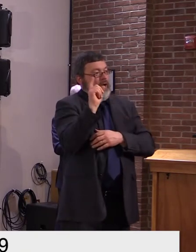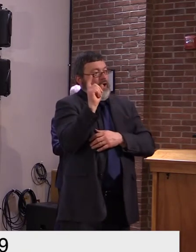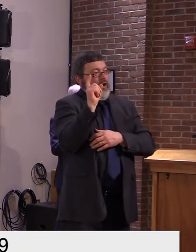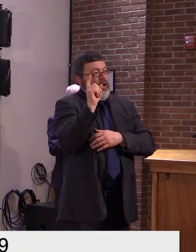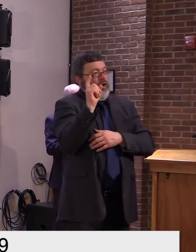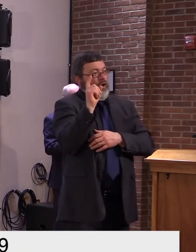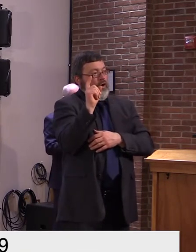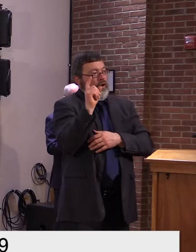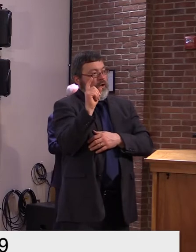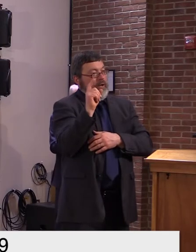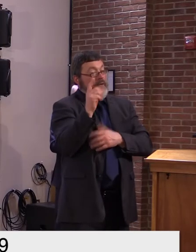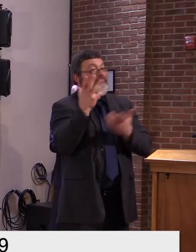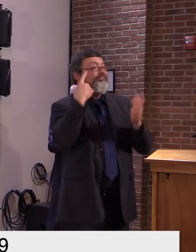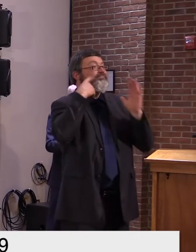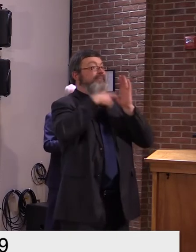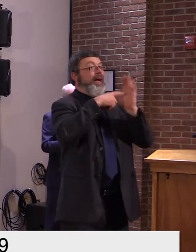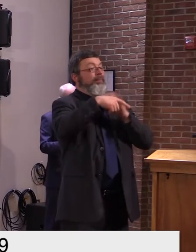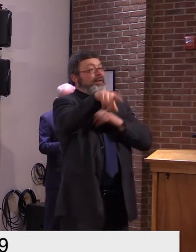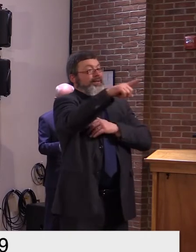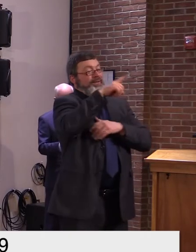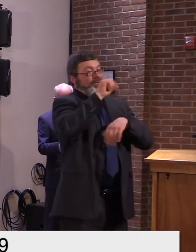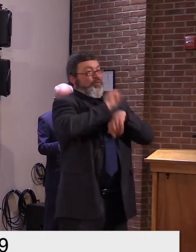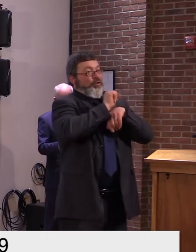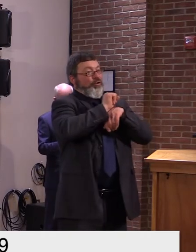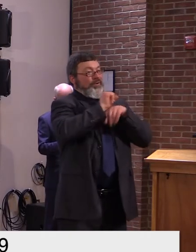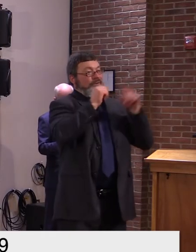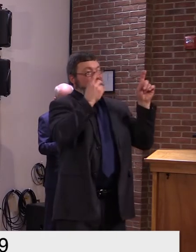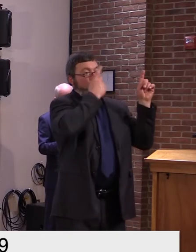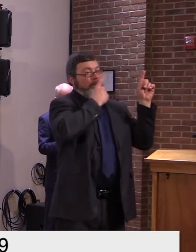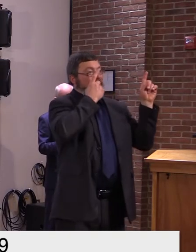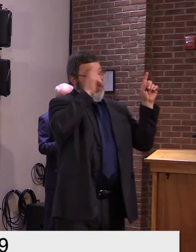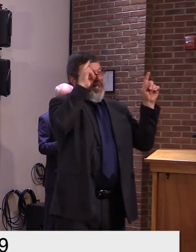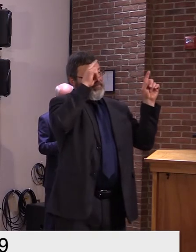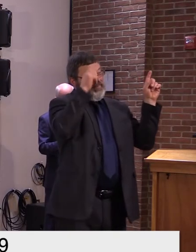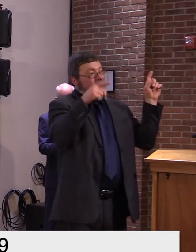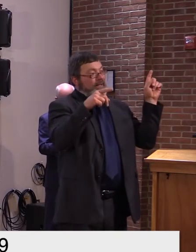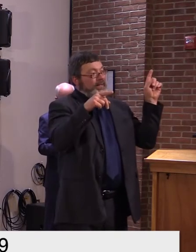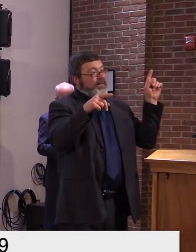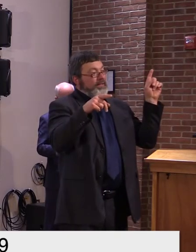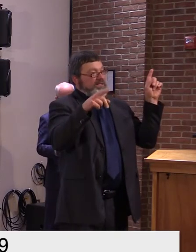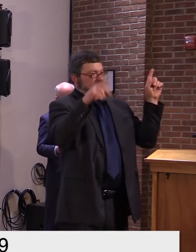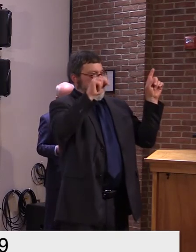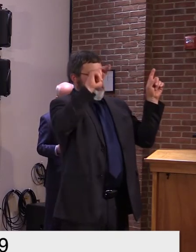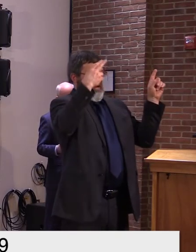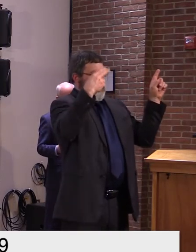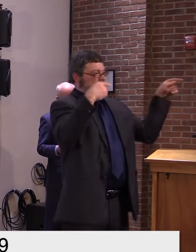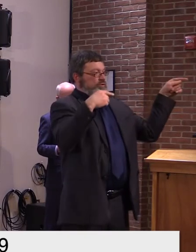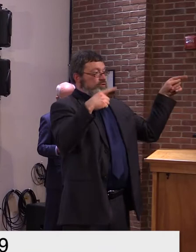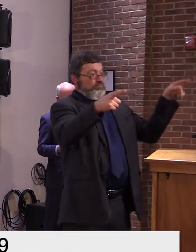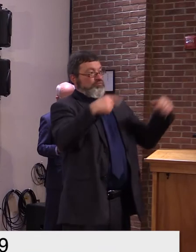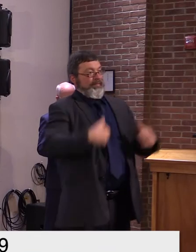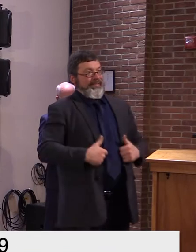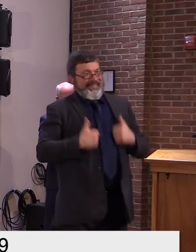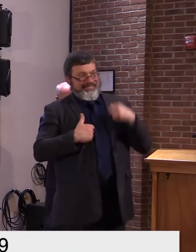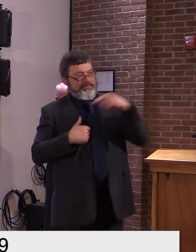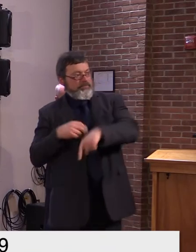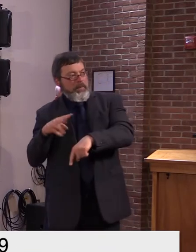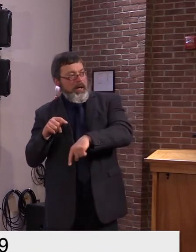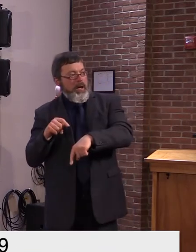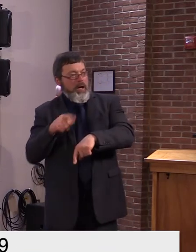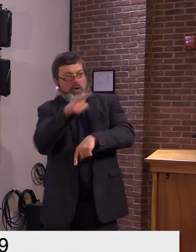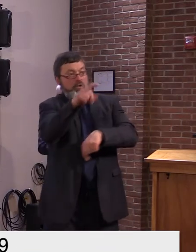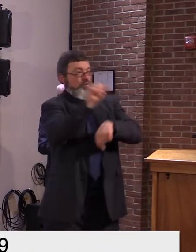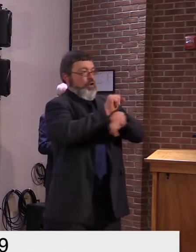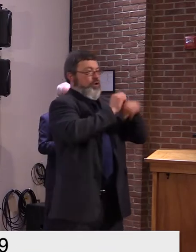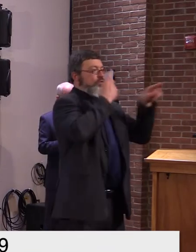and would potentially get their vaccine in New Hampshire, even though they're Vermont residents who work in Dartmouth. Likewise,